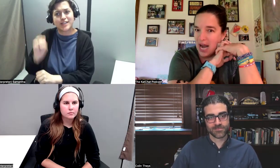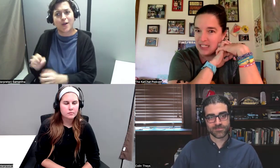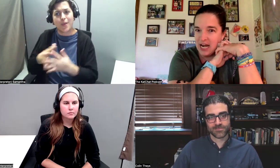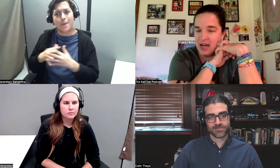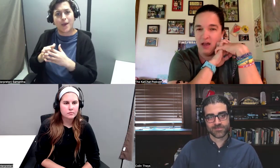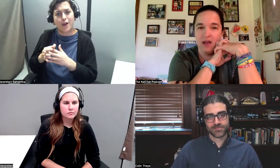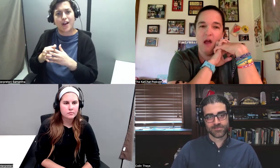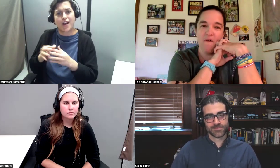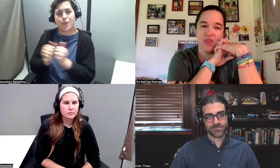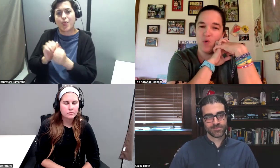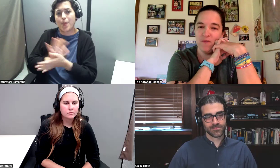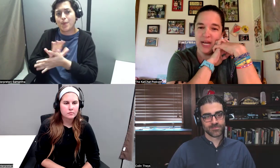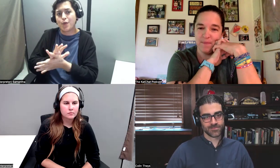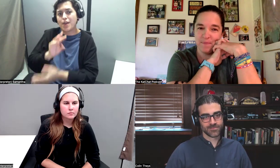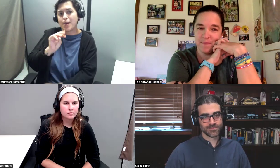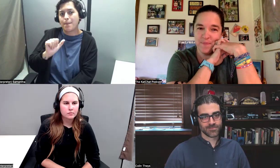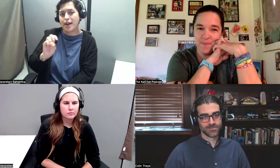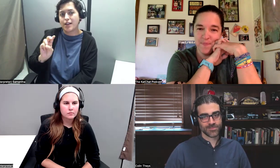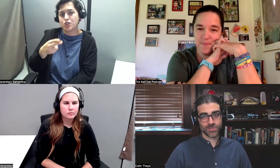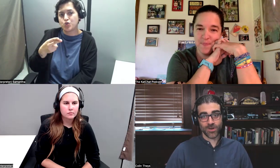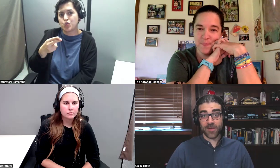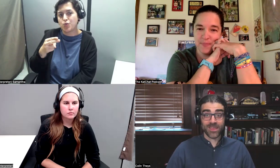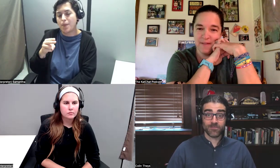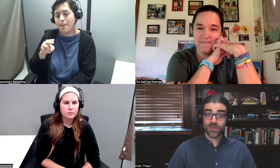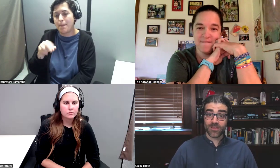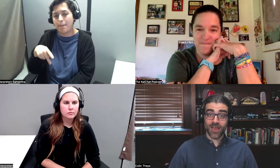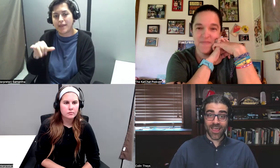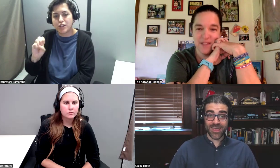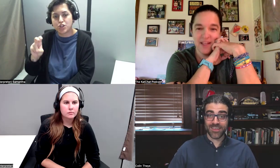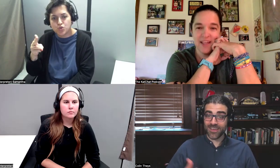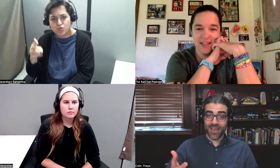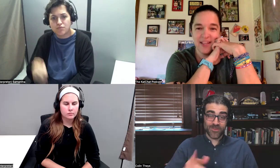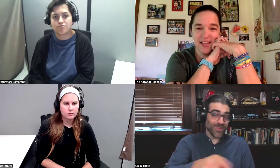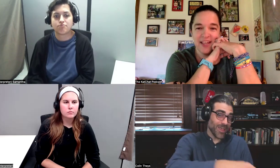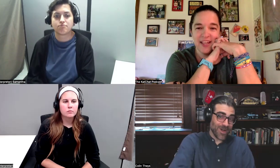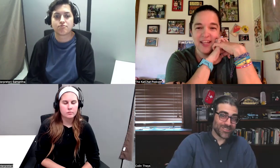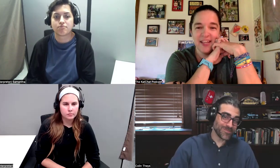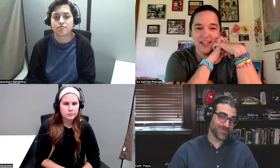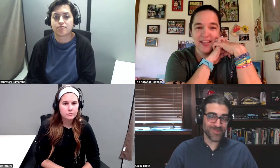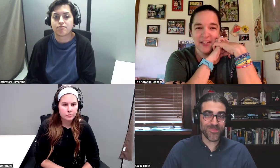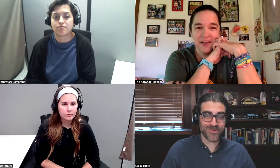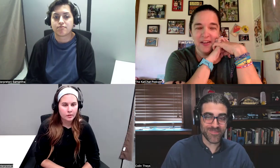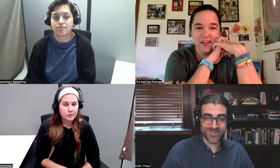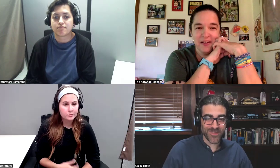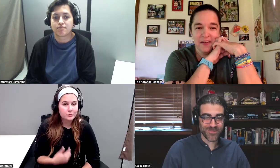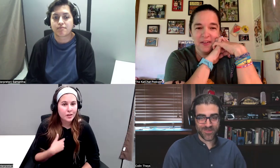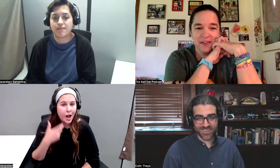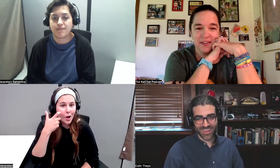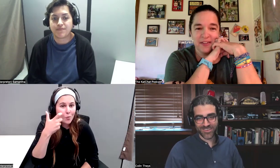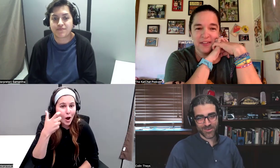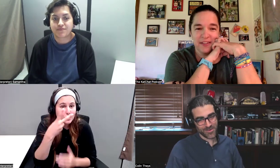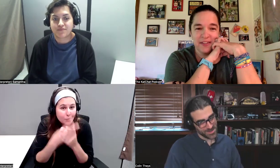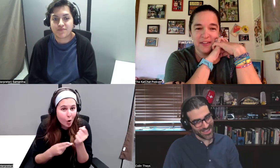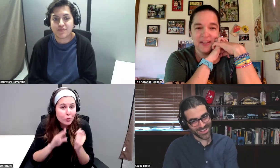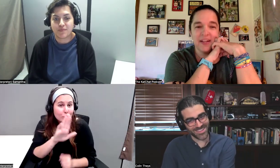and the directing of the movie. Sure. I mean, I first of all, I watched both your reviews of all those movies